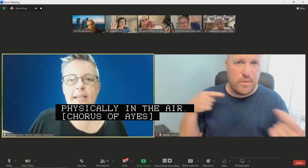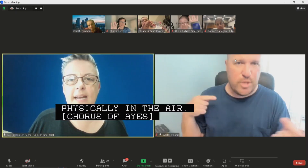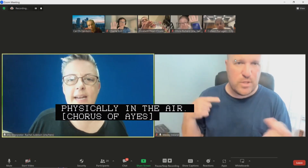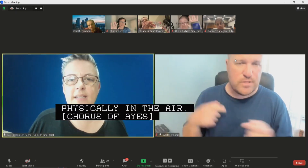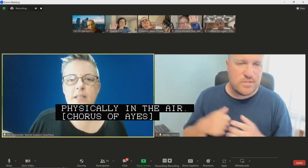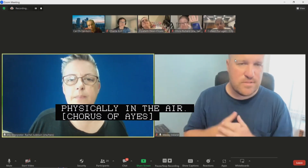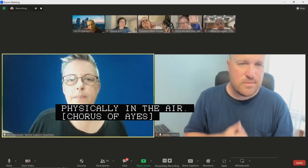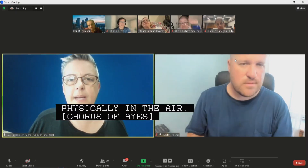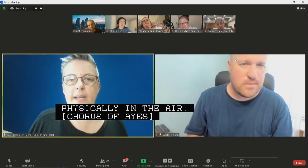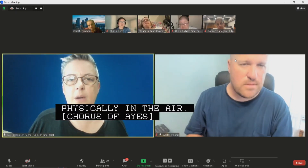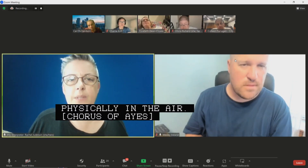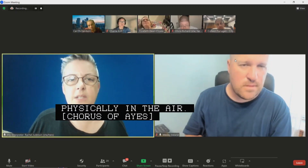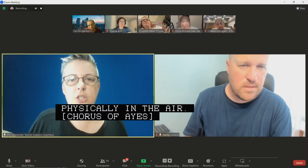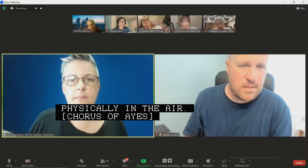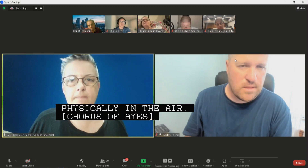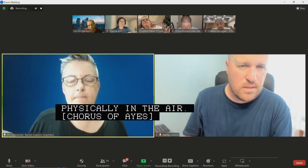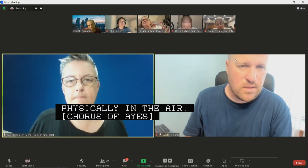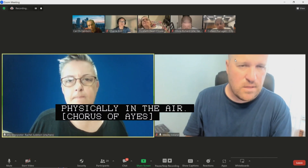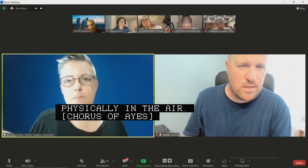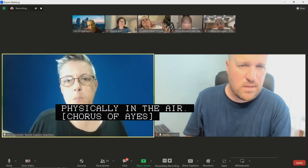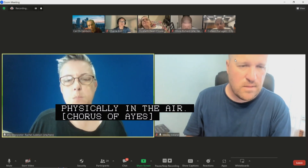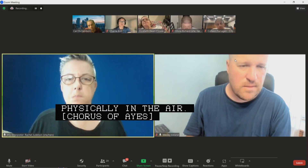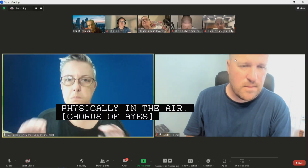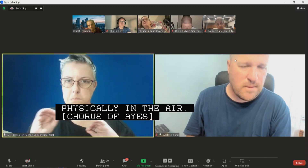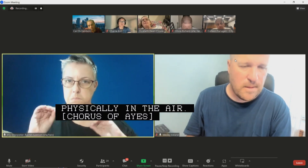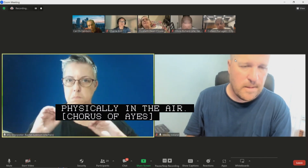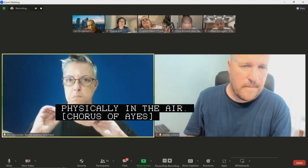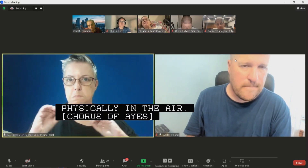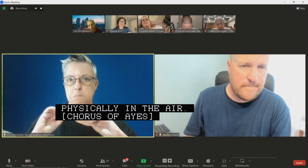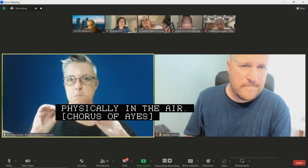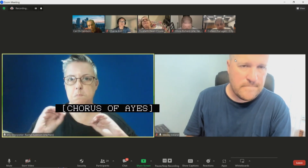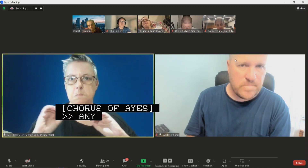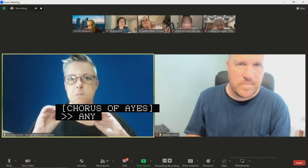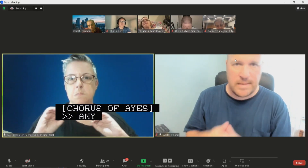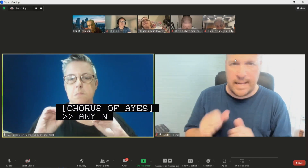Great, any nays? Any opposition?